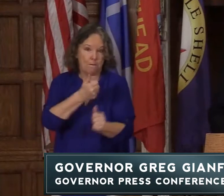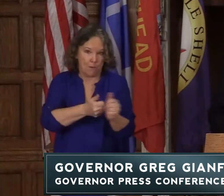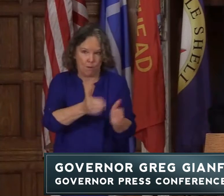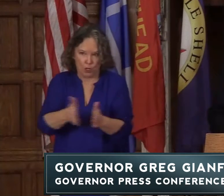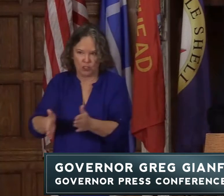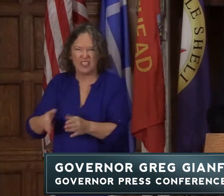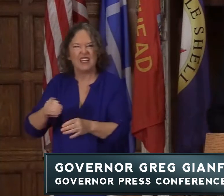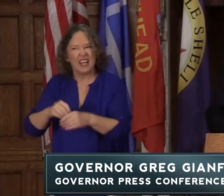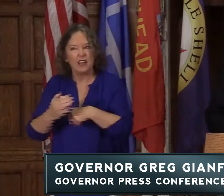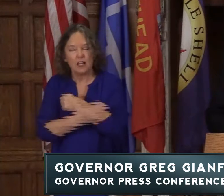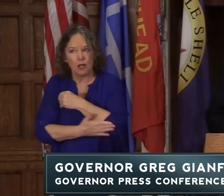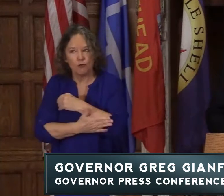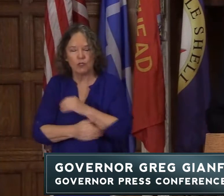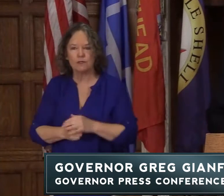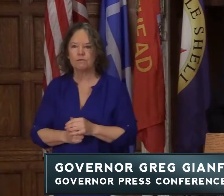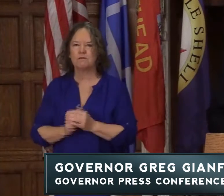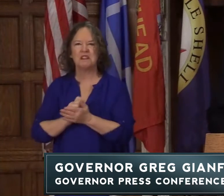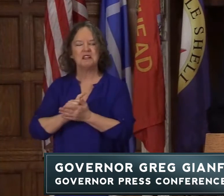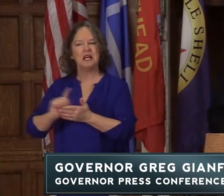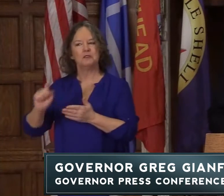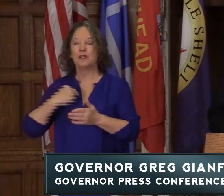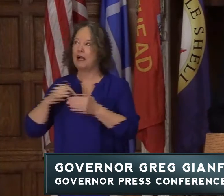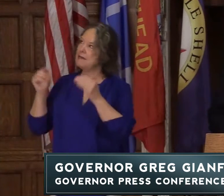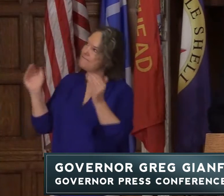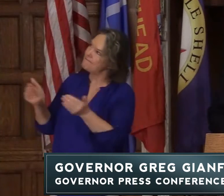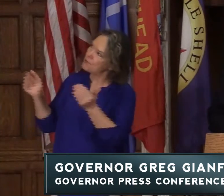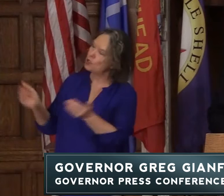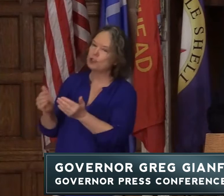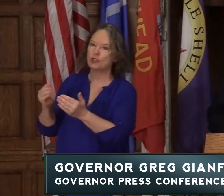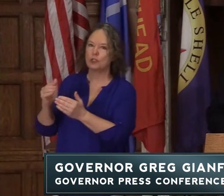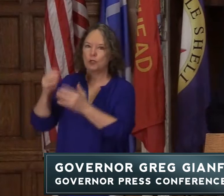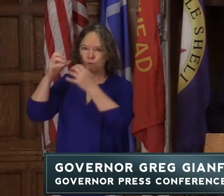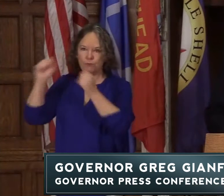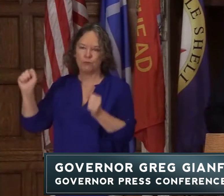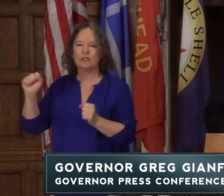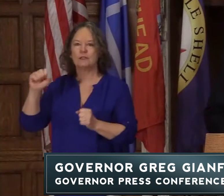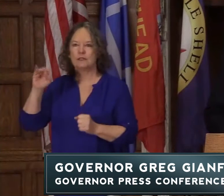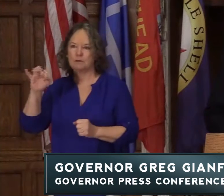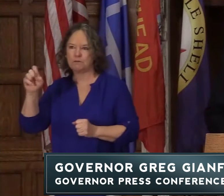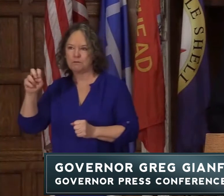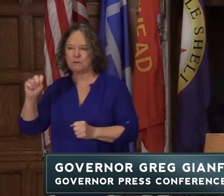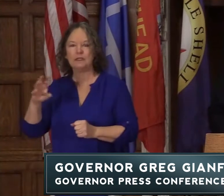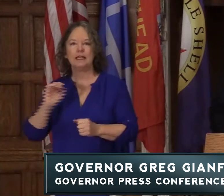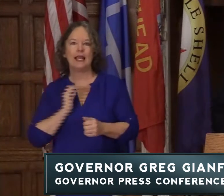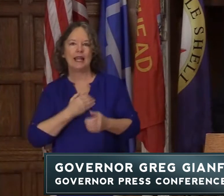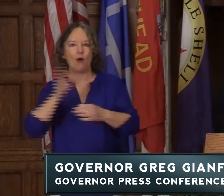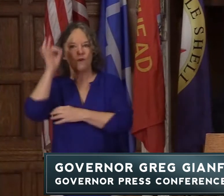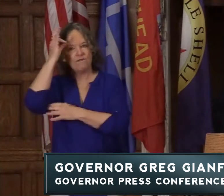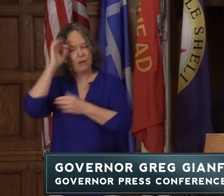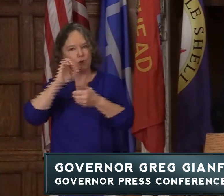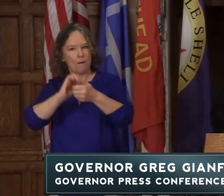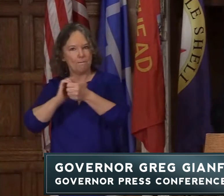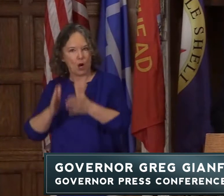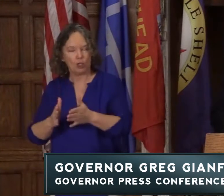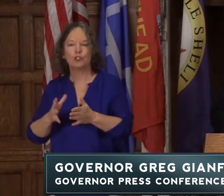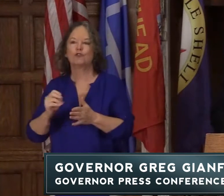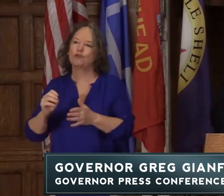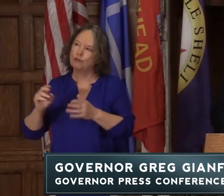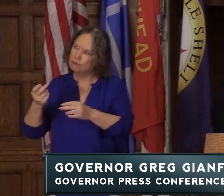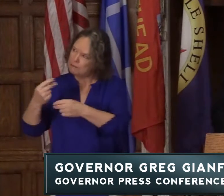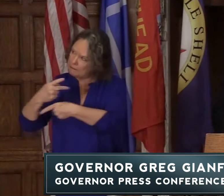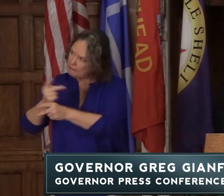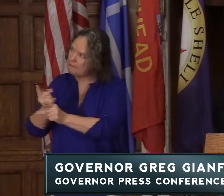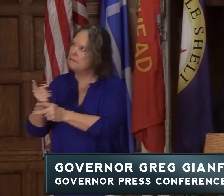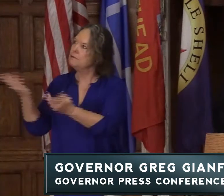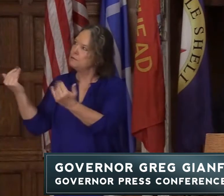the country. Last week, I urged President Biden and our federal partners to ramp up production and send us more